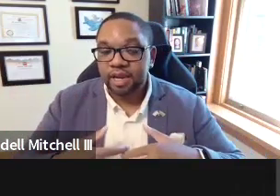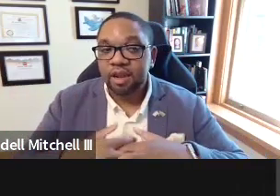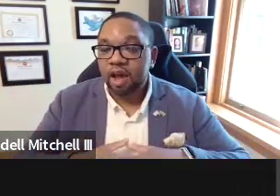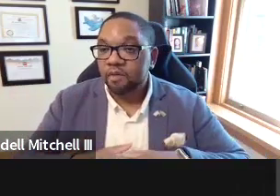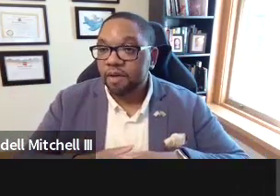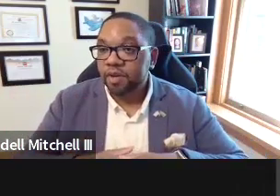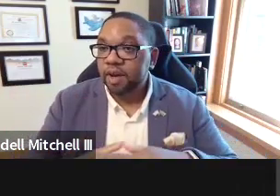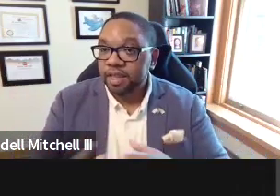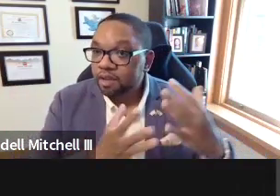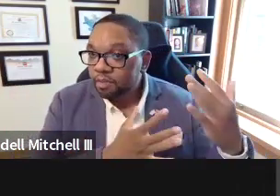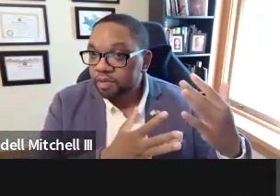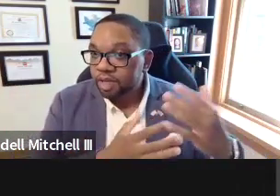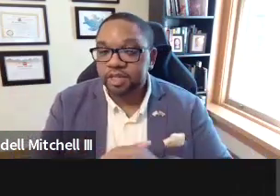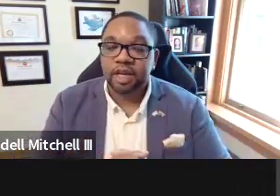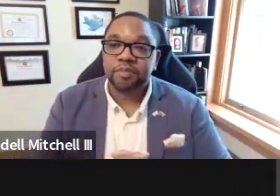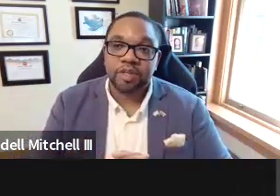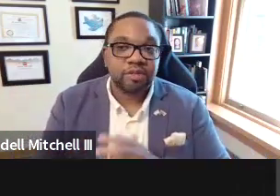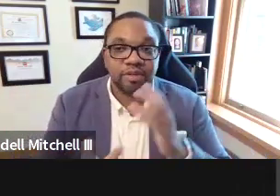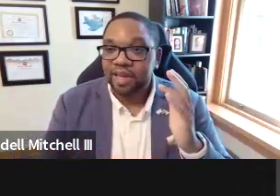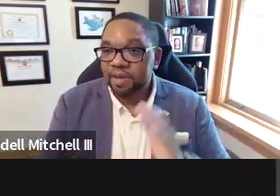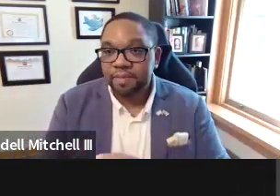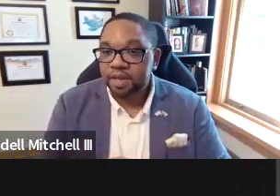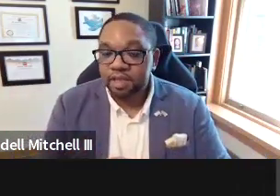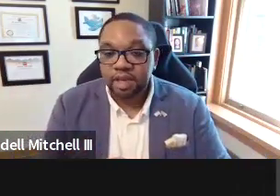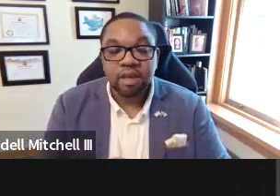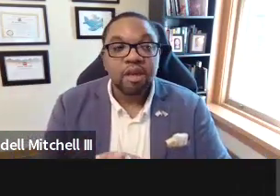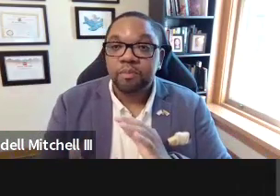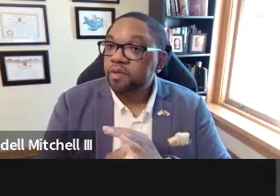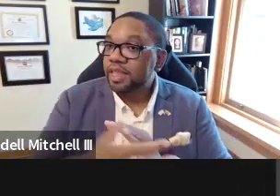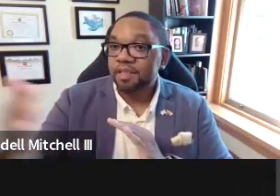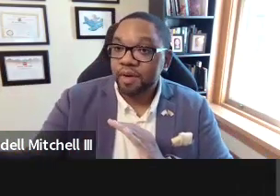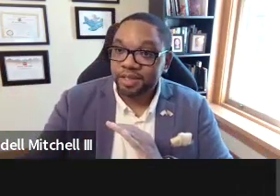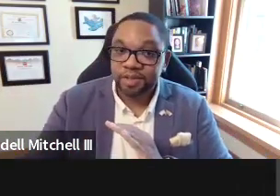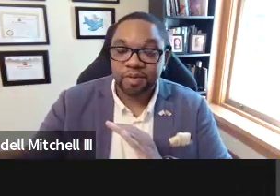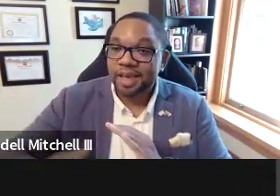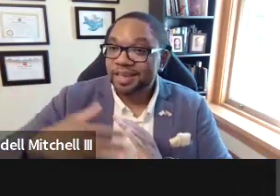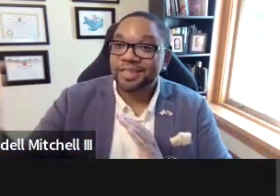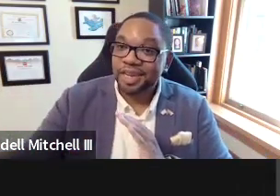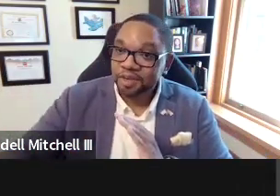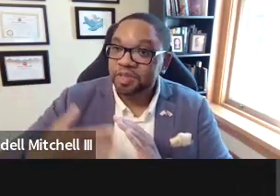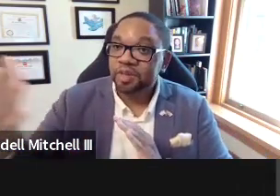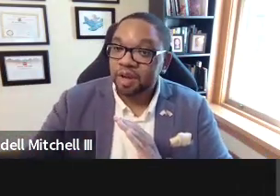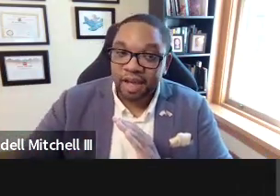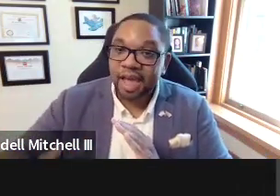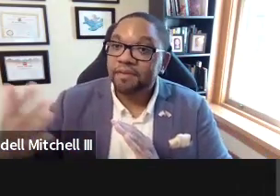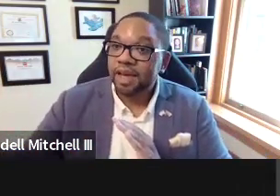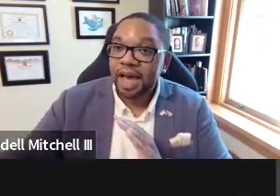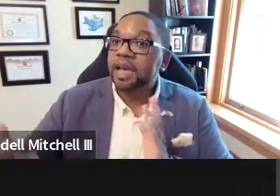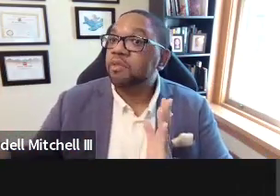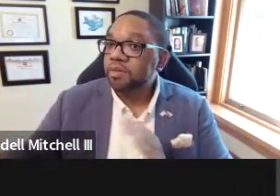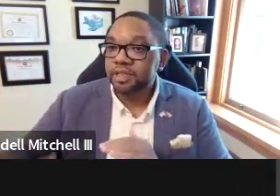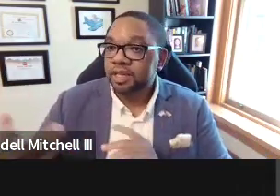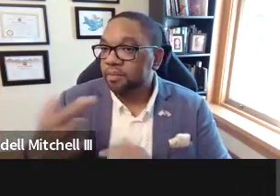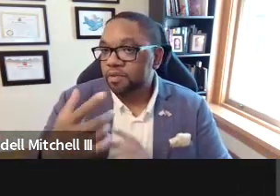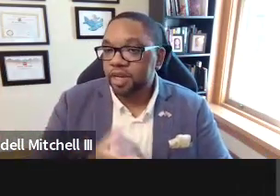bring in revenue, and then there's a percentage that comes to you. So again, maybe it's a movie that's going to, as it continues to have a